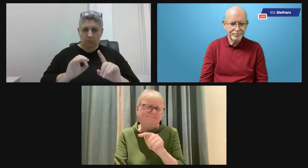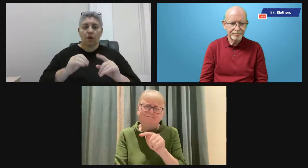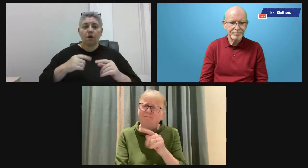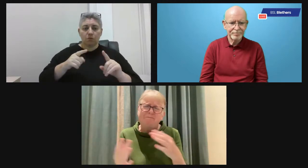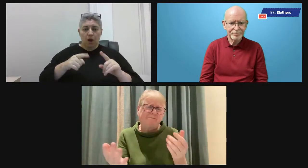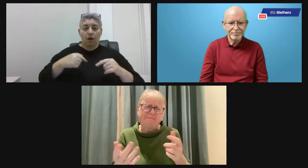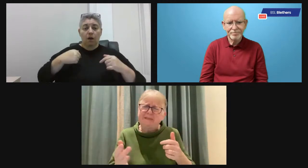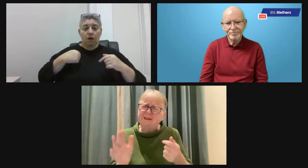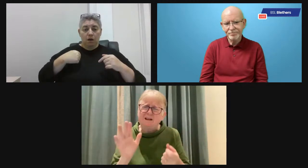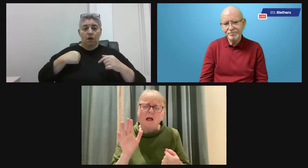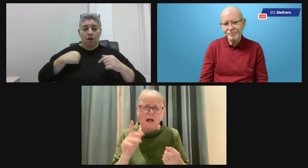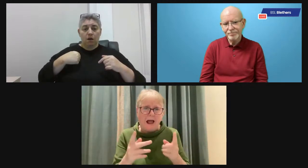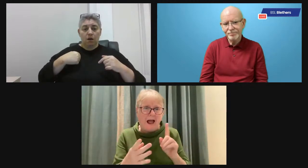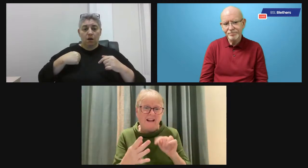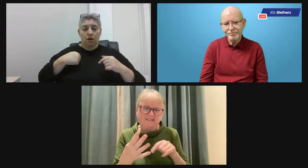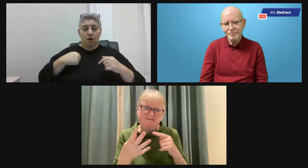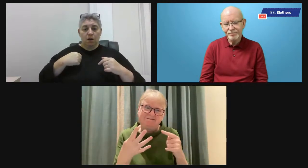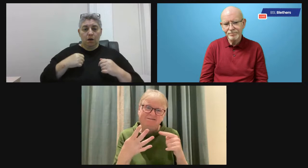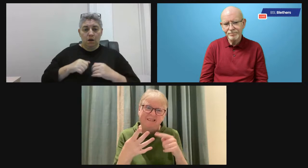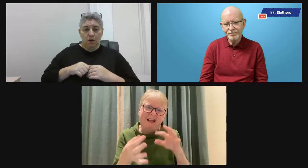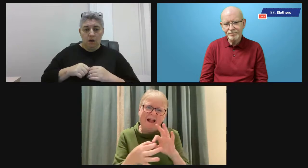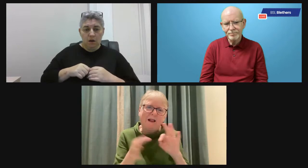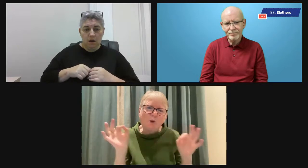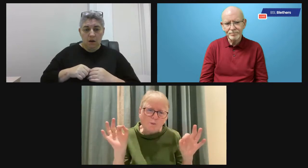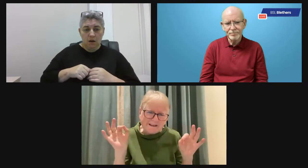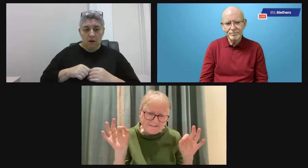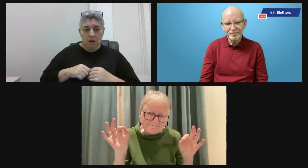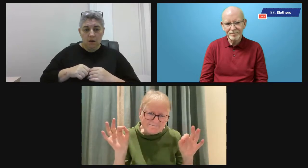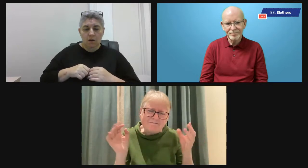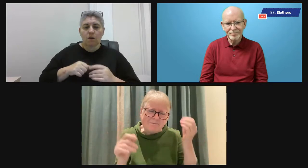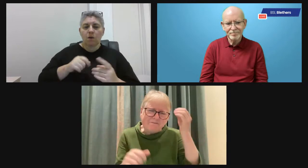in the new certificates. And